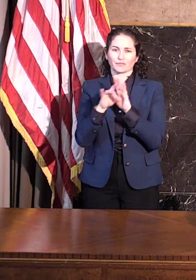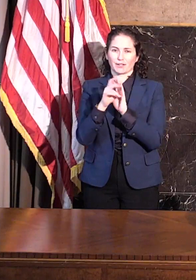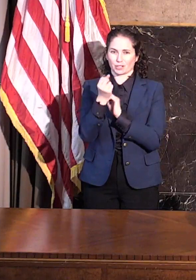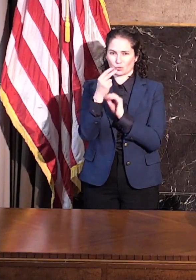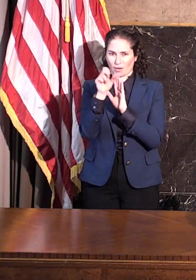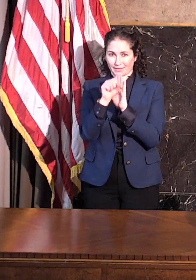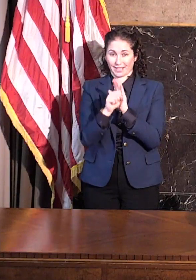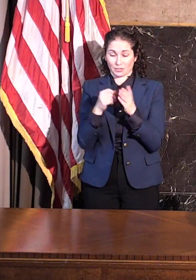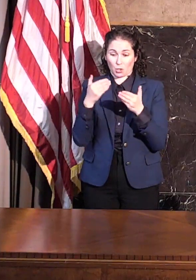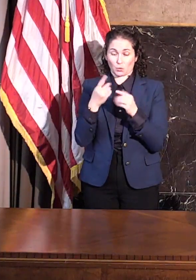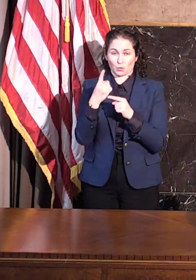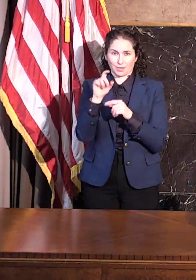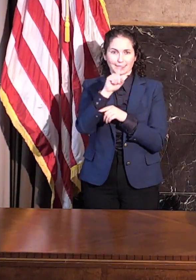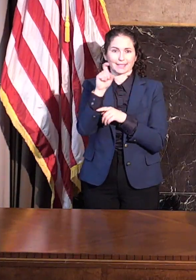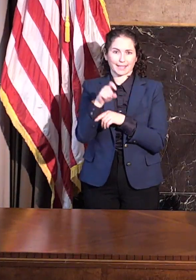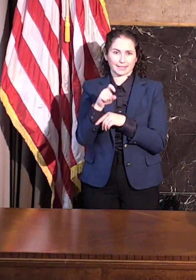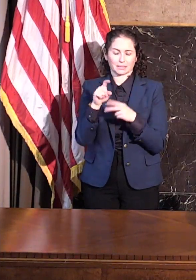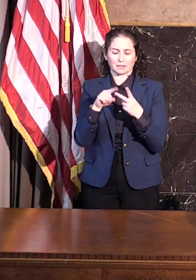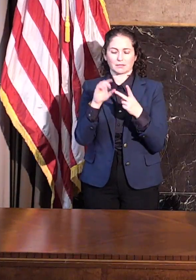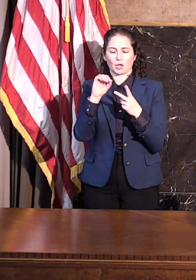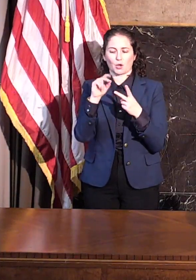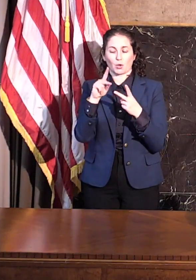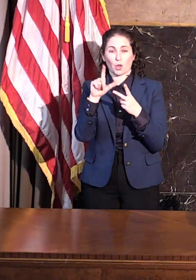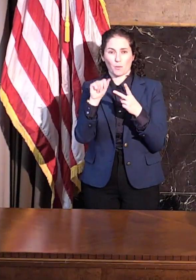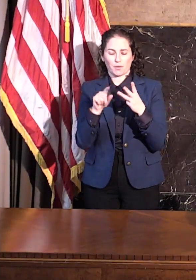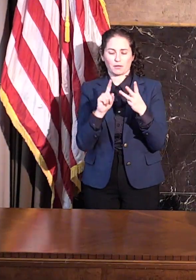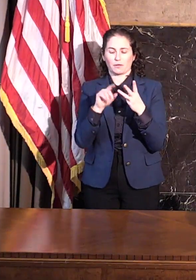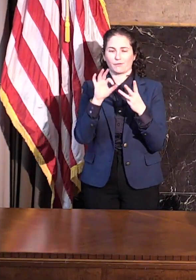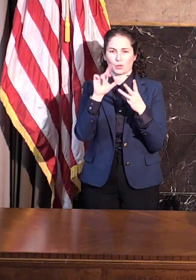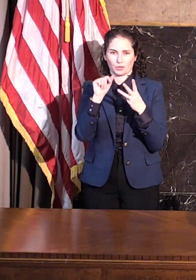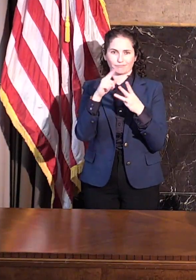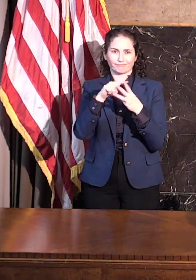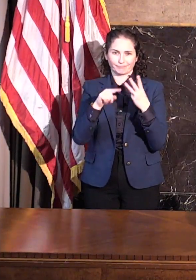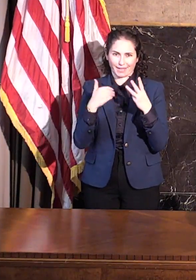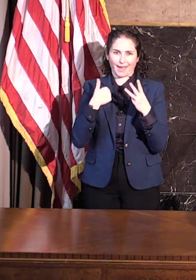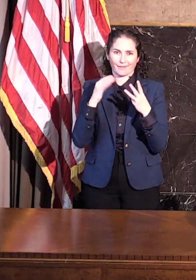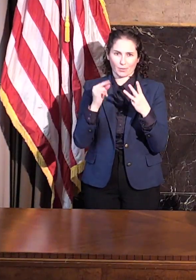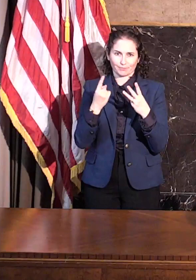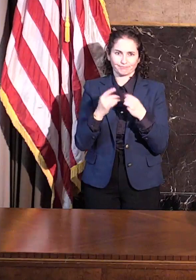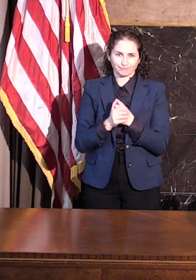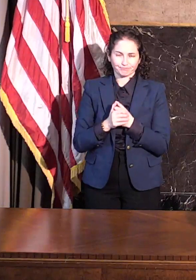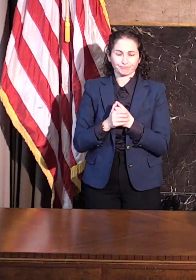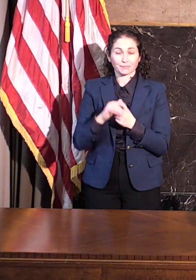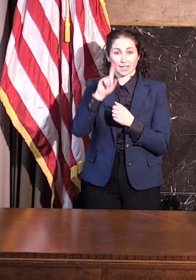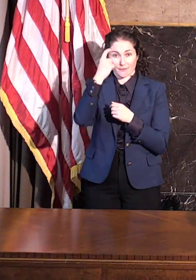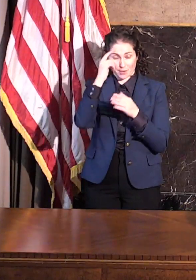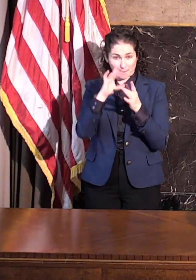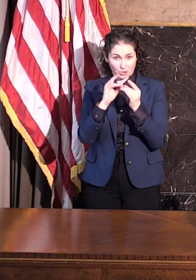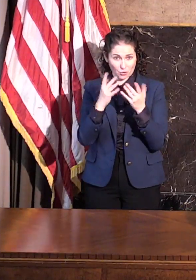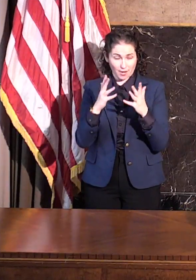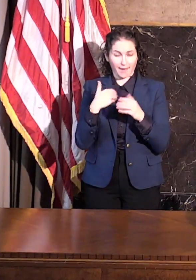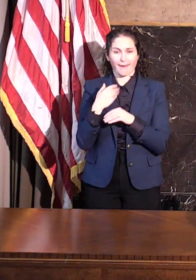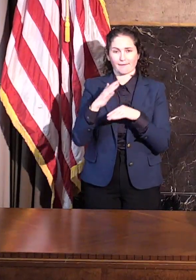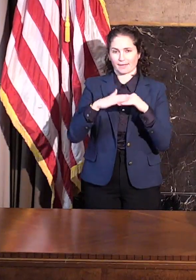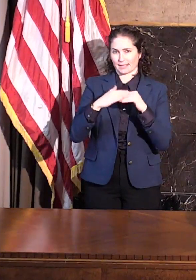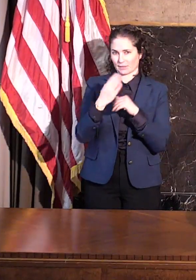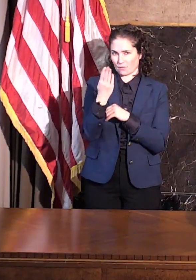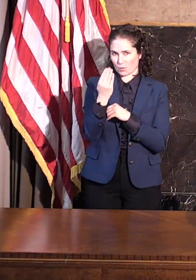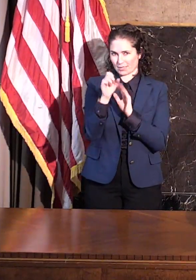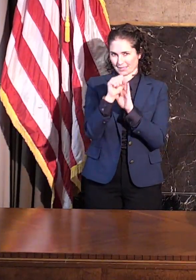the prevalence of the B117 variant in a number of states, including Louisiana. So they estimate right now that of